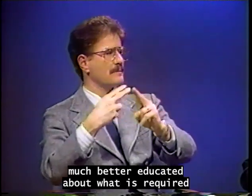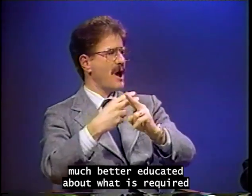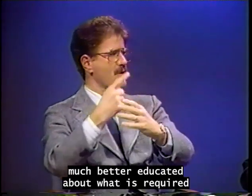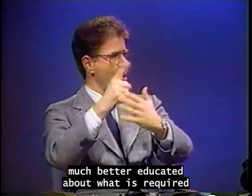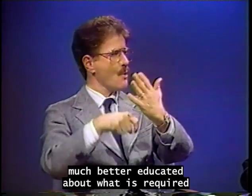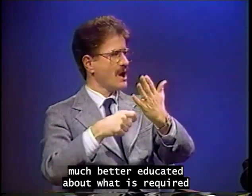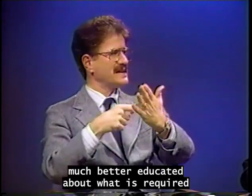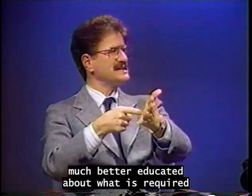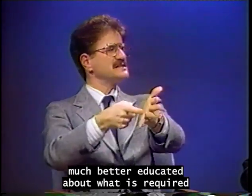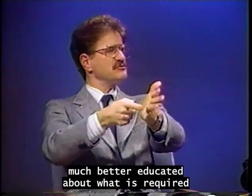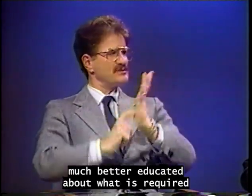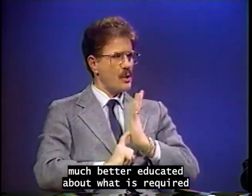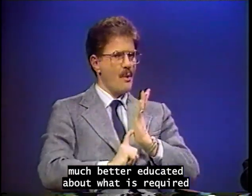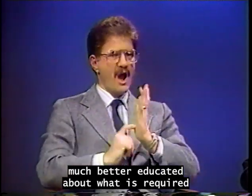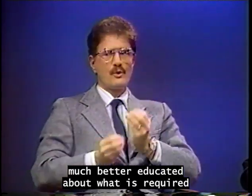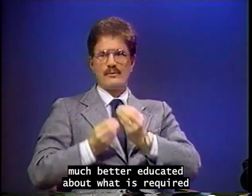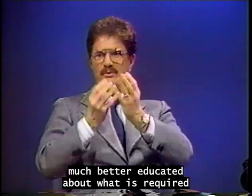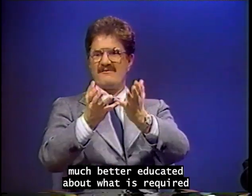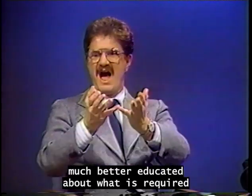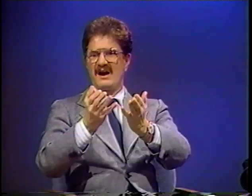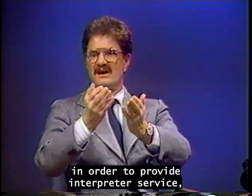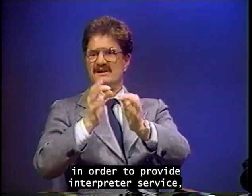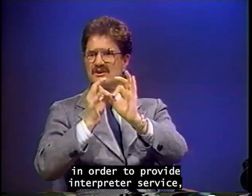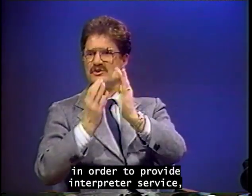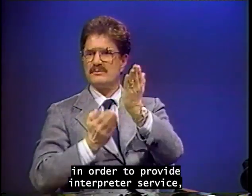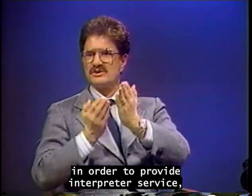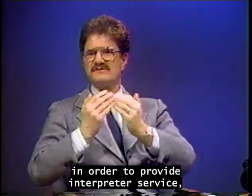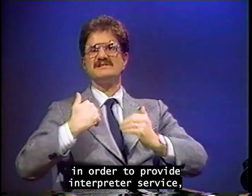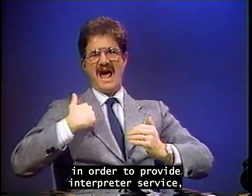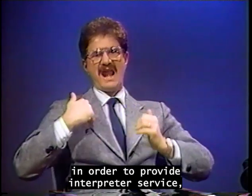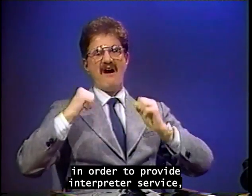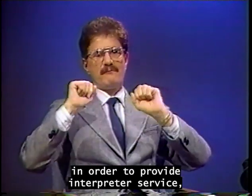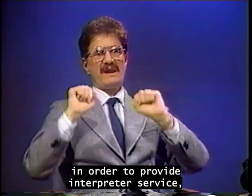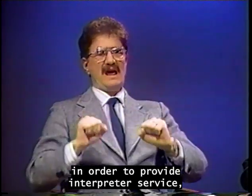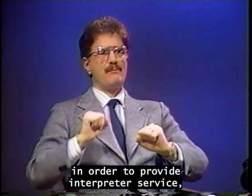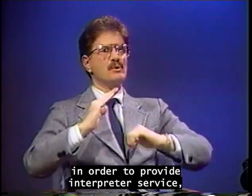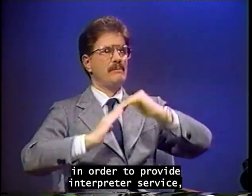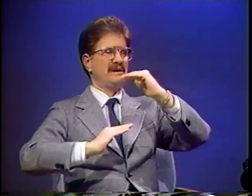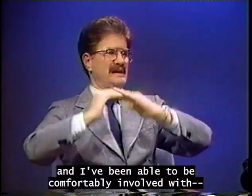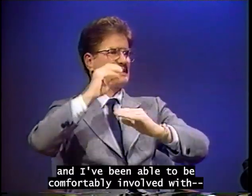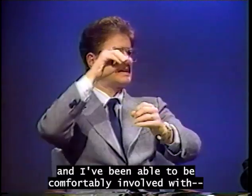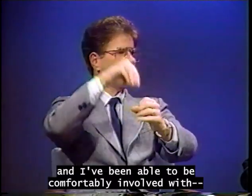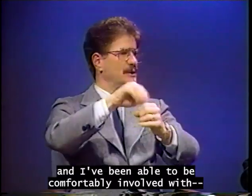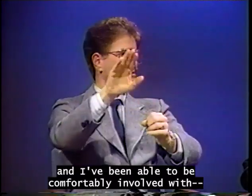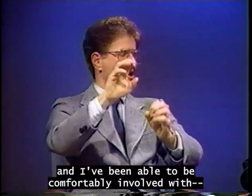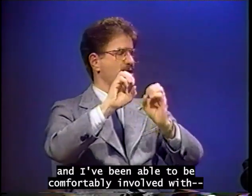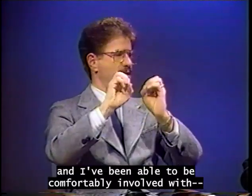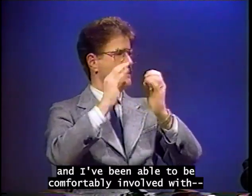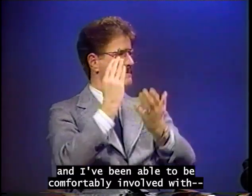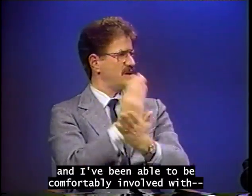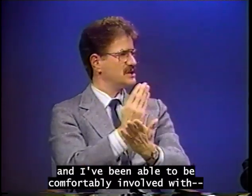much better educated about what is required in order to provide interpreter service. And I've been able to be comfortably involved